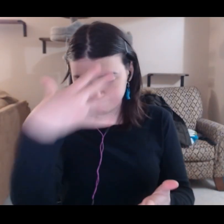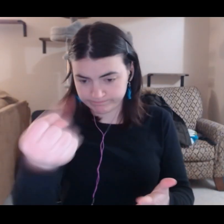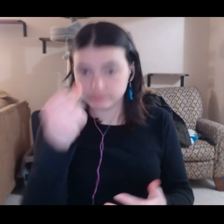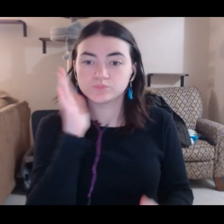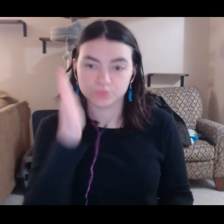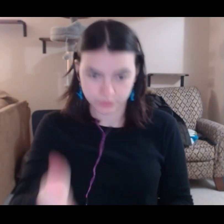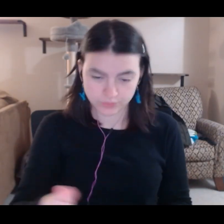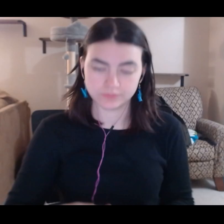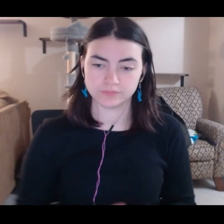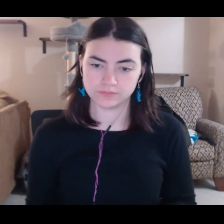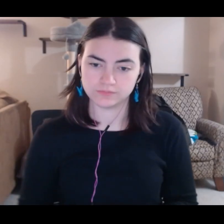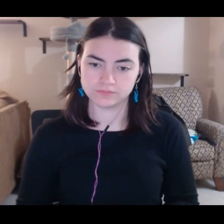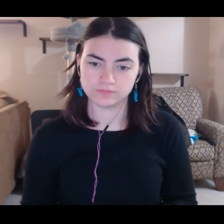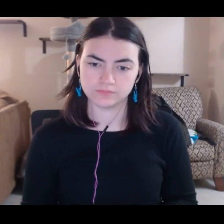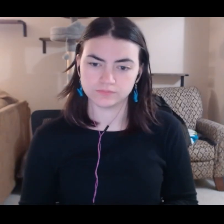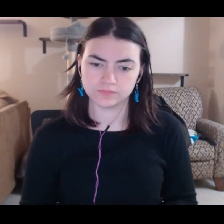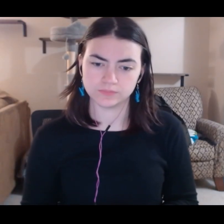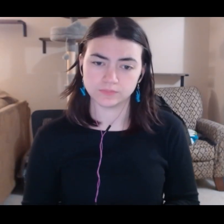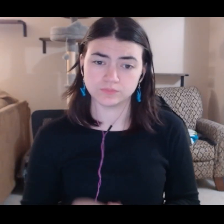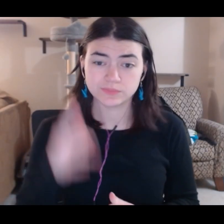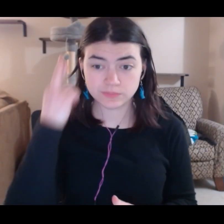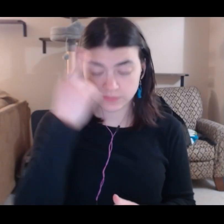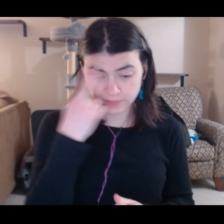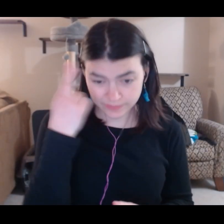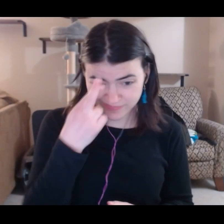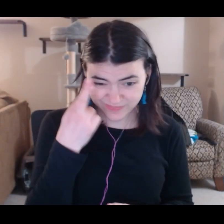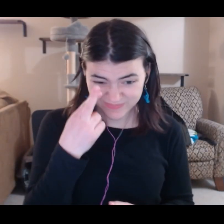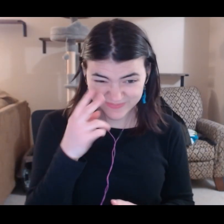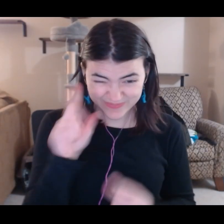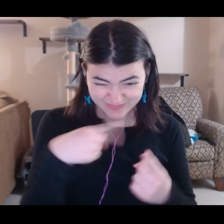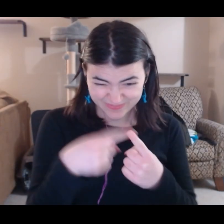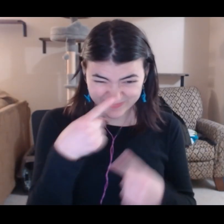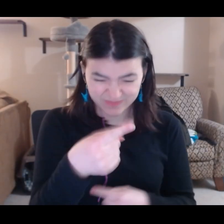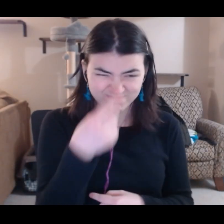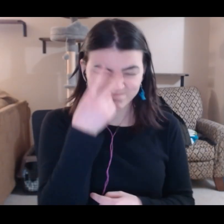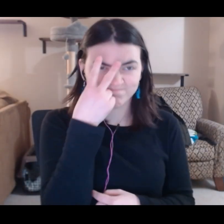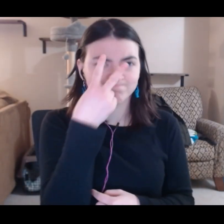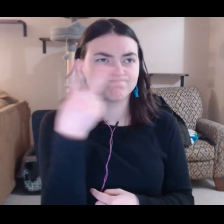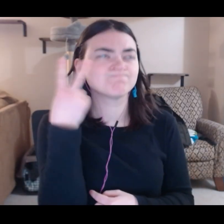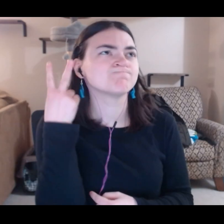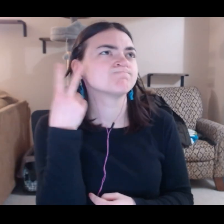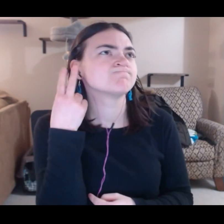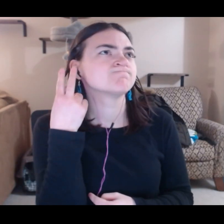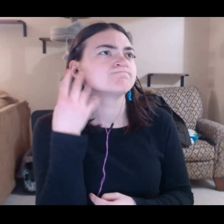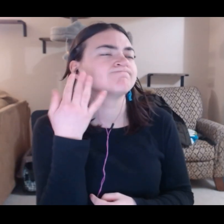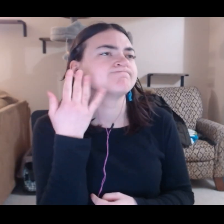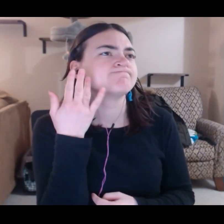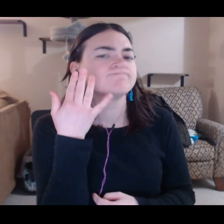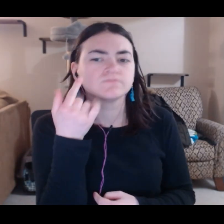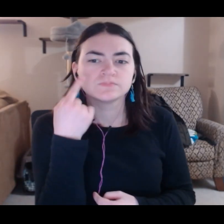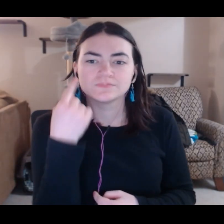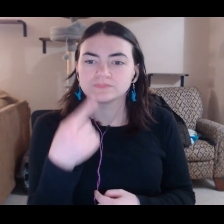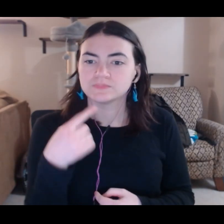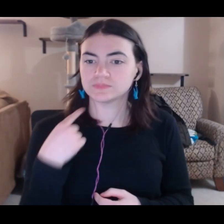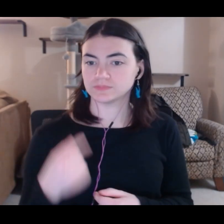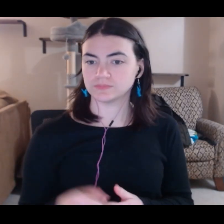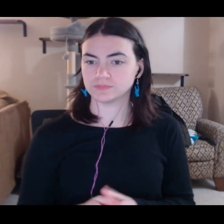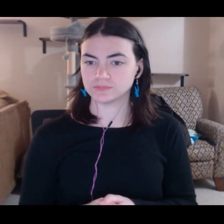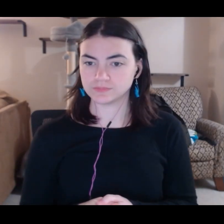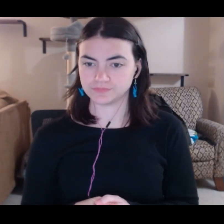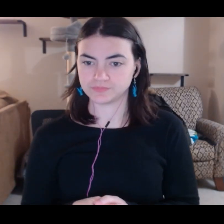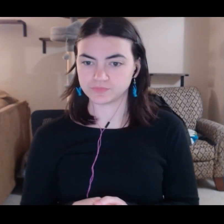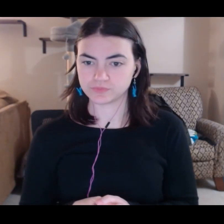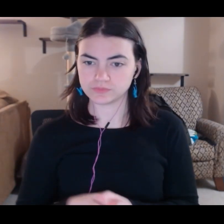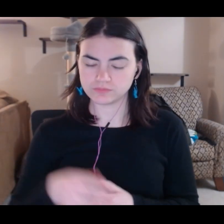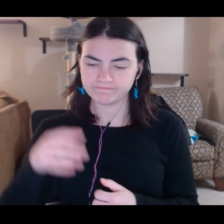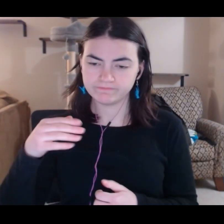you rack your brain for the answer, you activate relevant pieces of knowledge. Then, when the correct answer is later revealed, the brain can